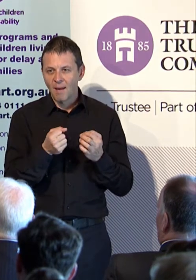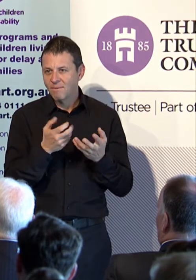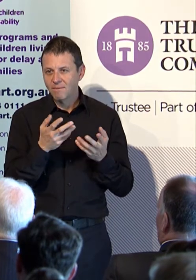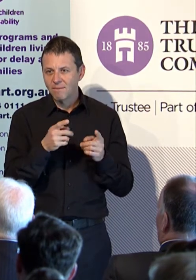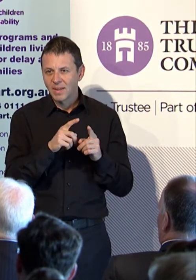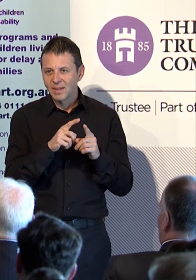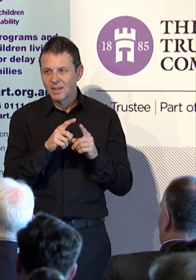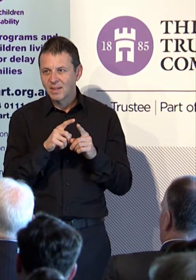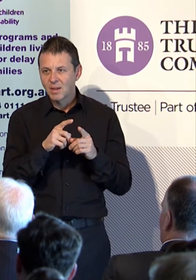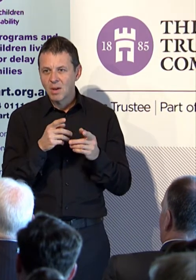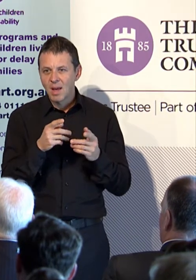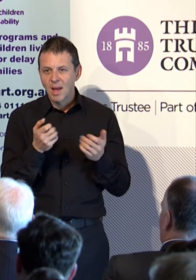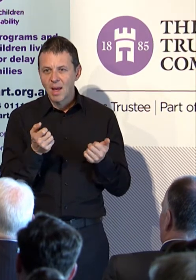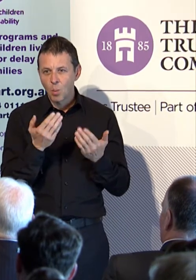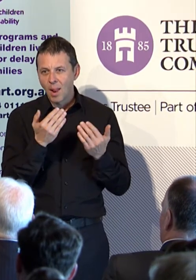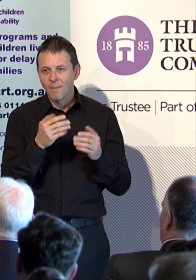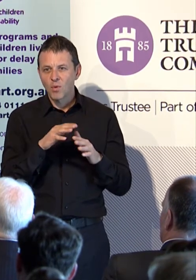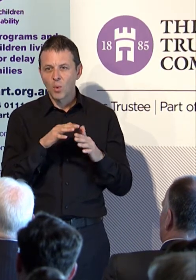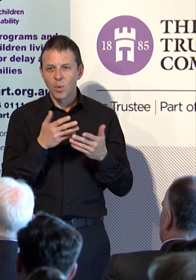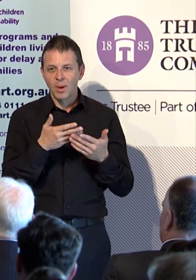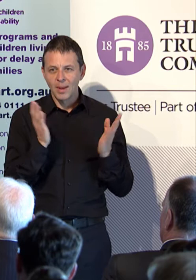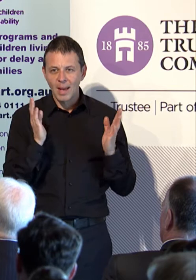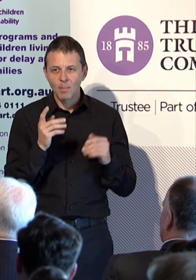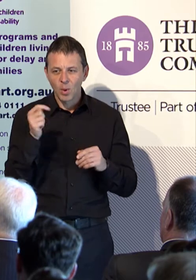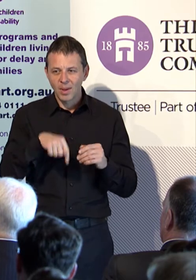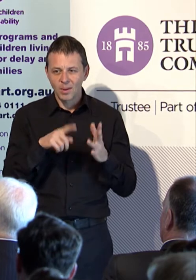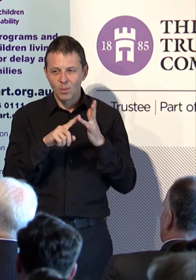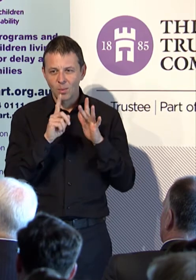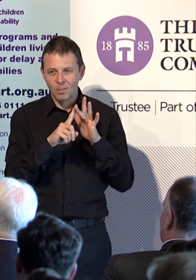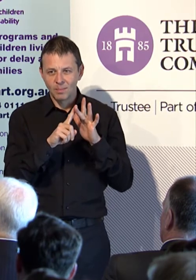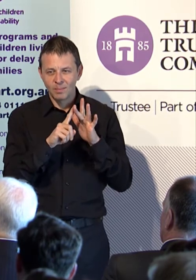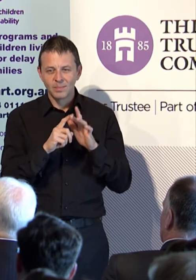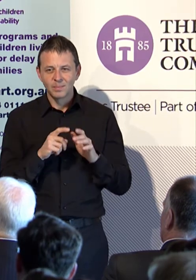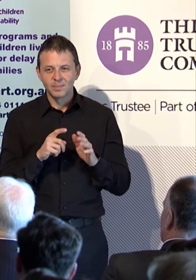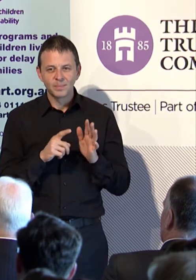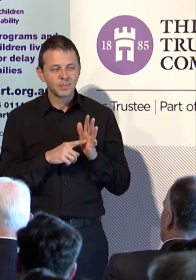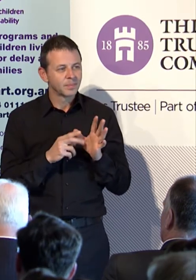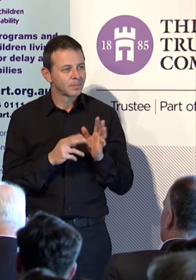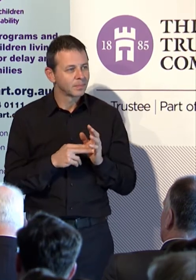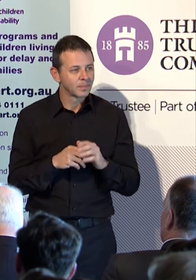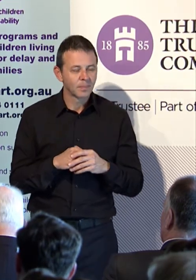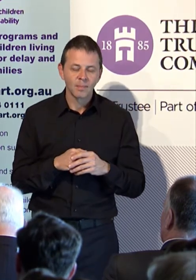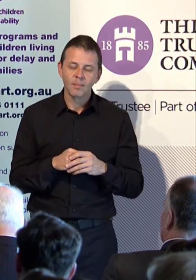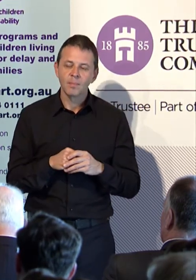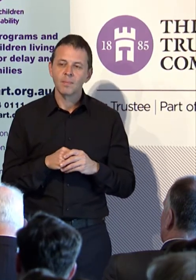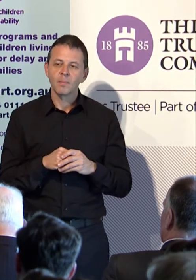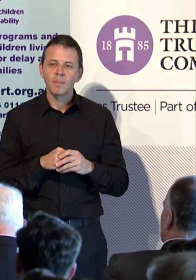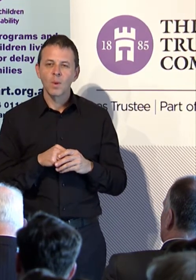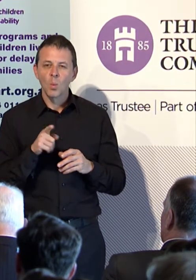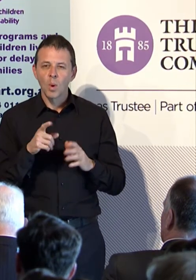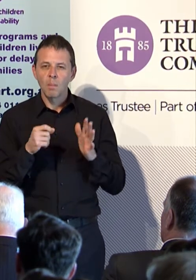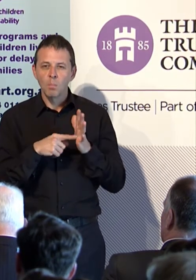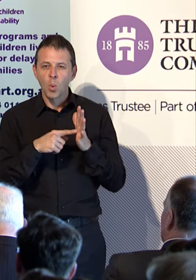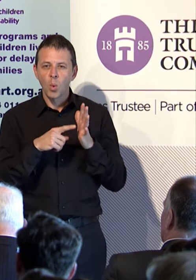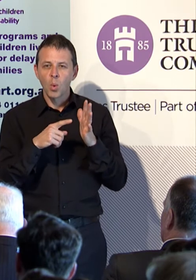in our OI land. One of the really, really critical things about OI is the